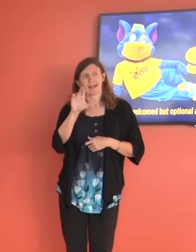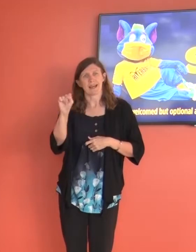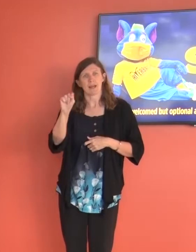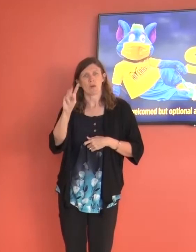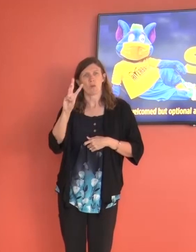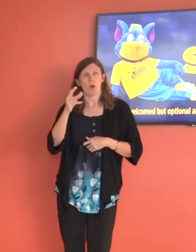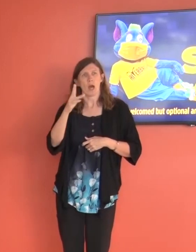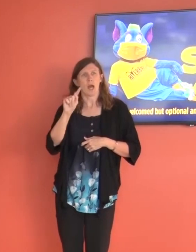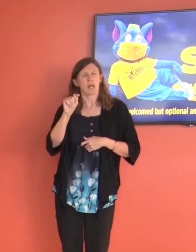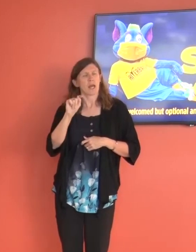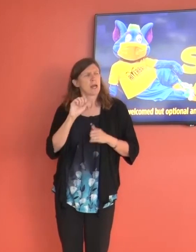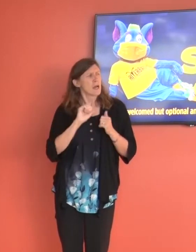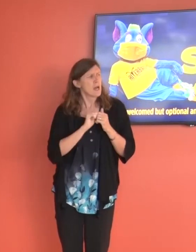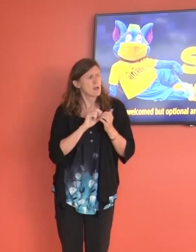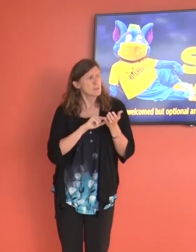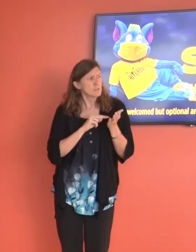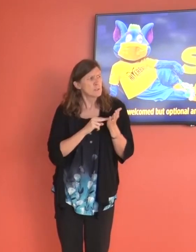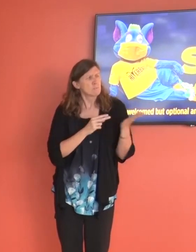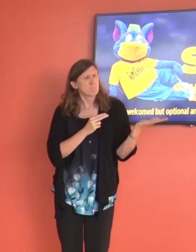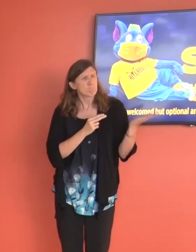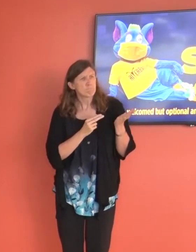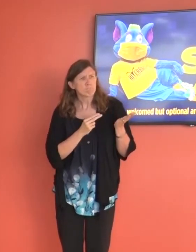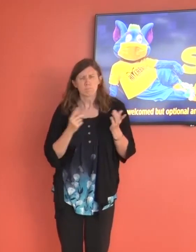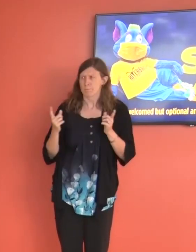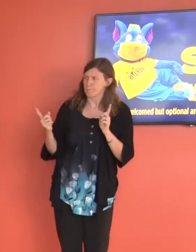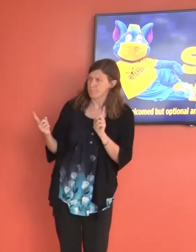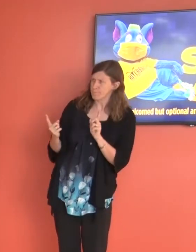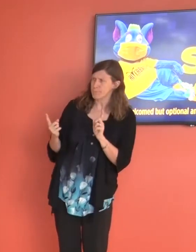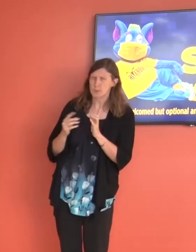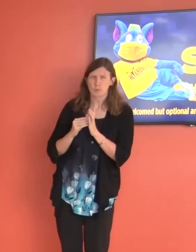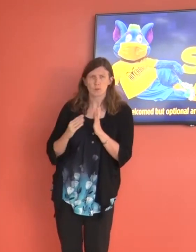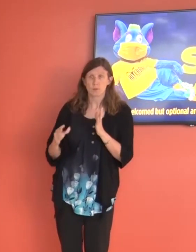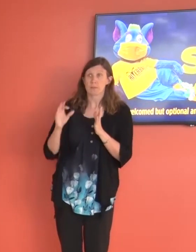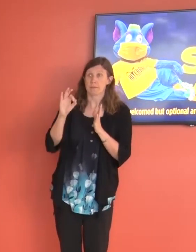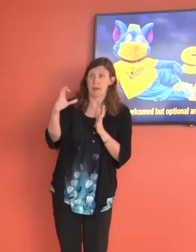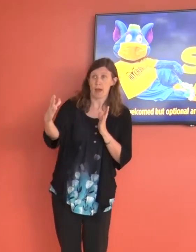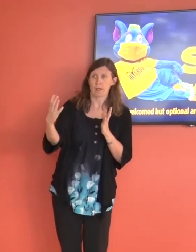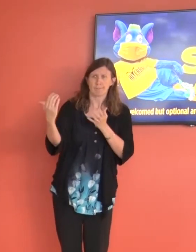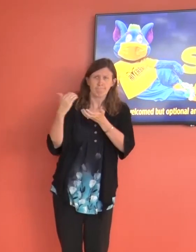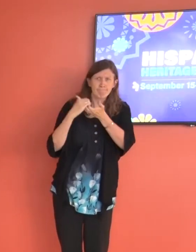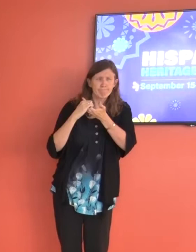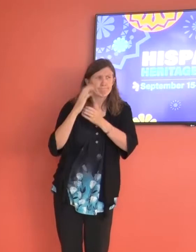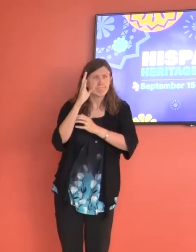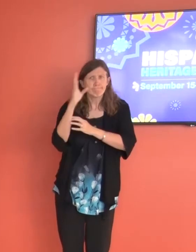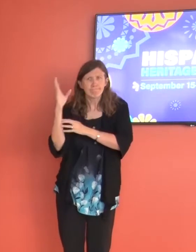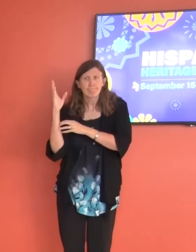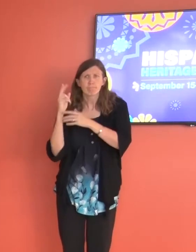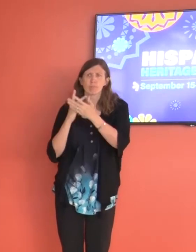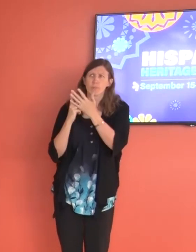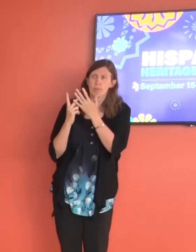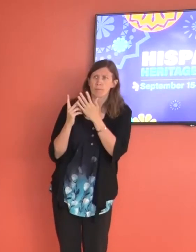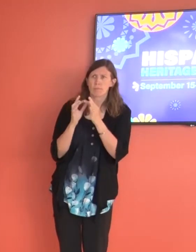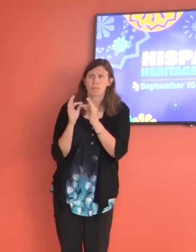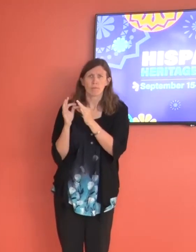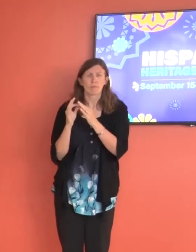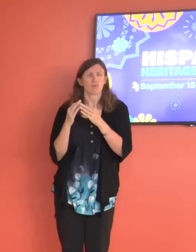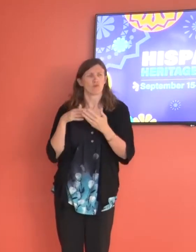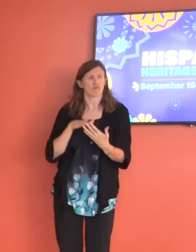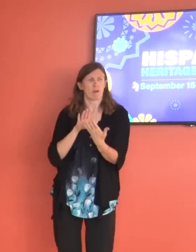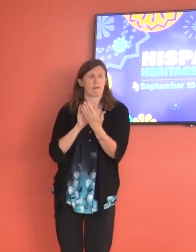more intentional ways of serving our students and our faculty and staff to ensure that we're addressing the mental health